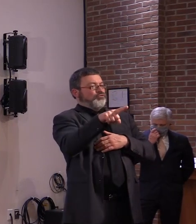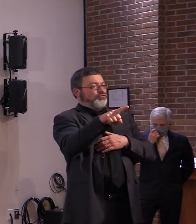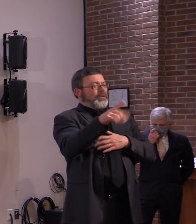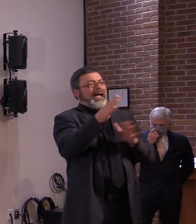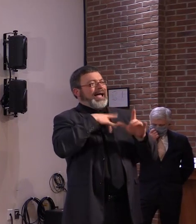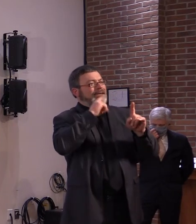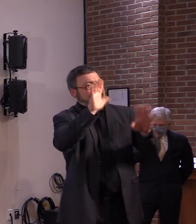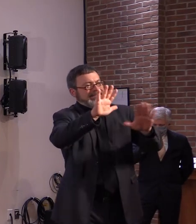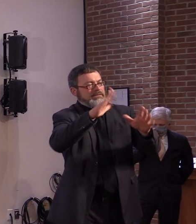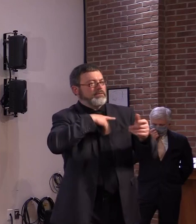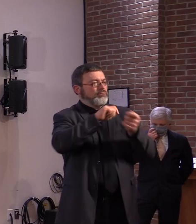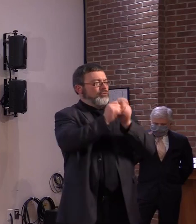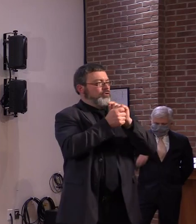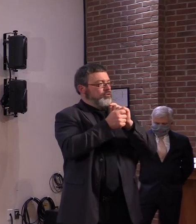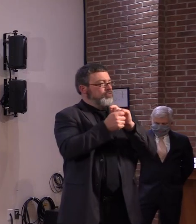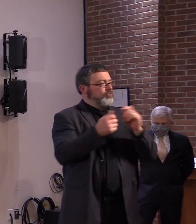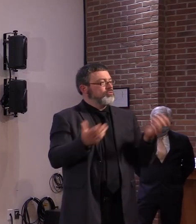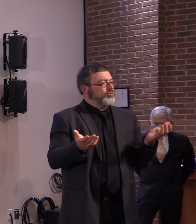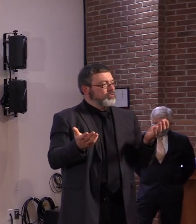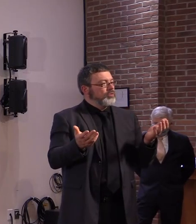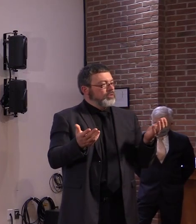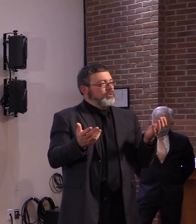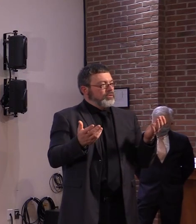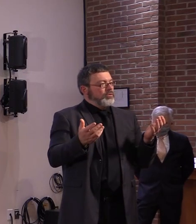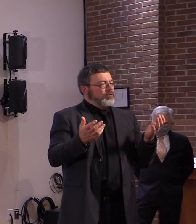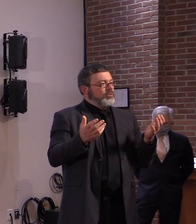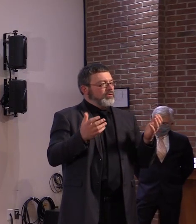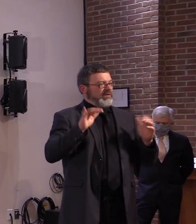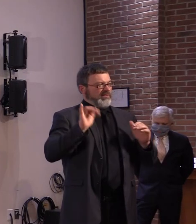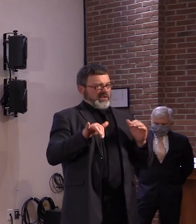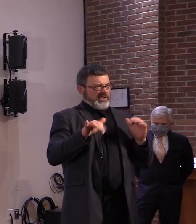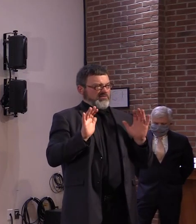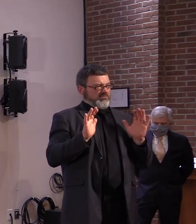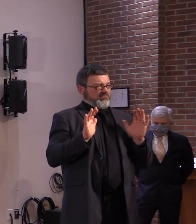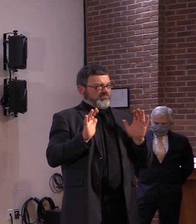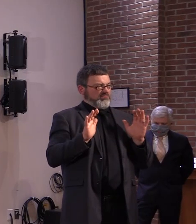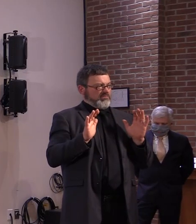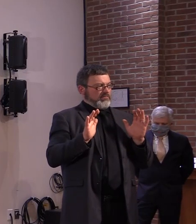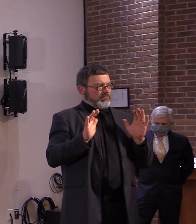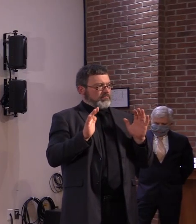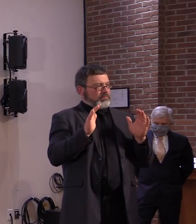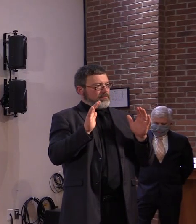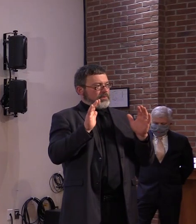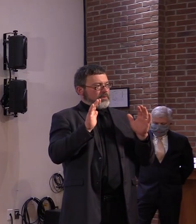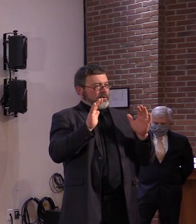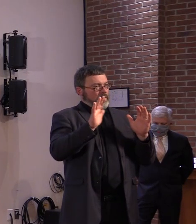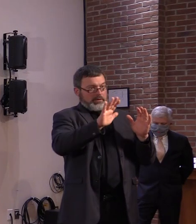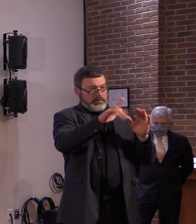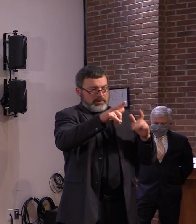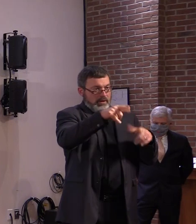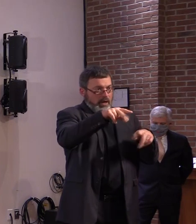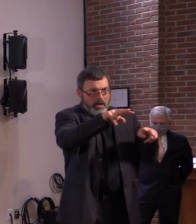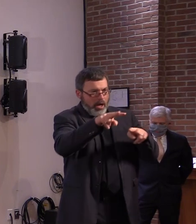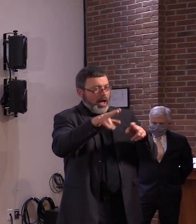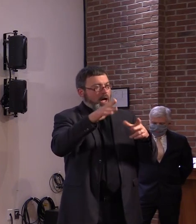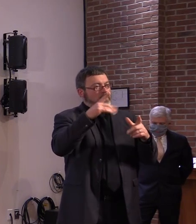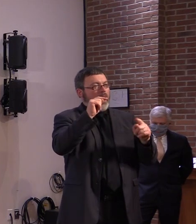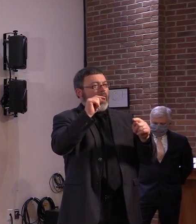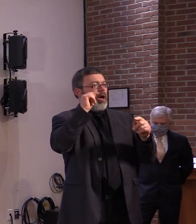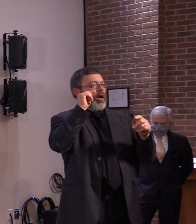and what the impact would be, so they're now coming in and wanting to change answers, and there is an opportunity